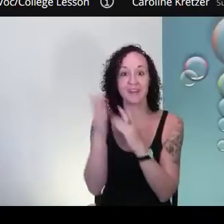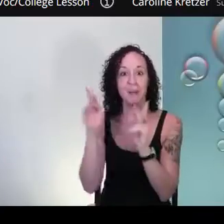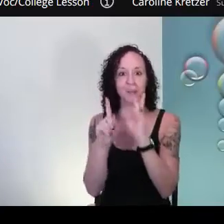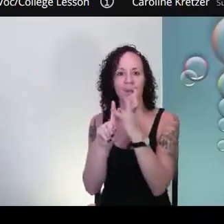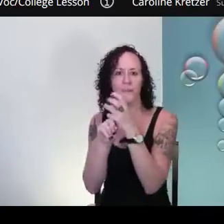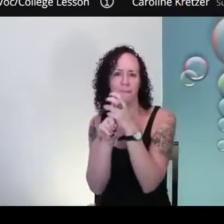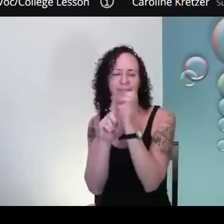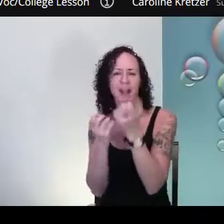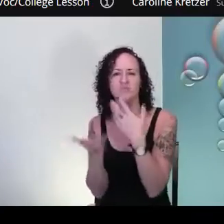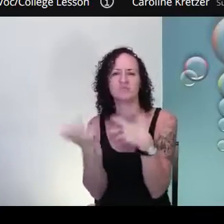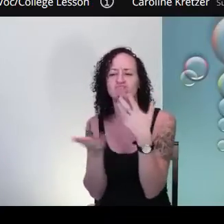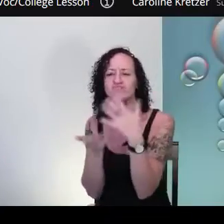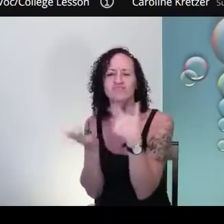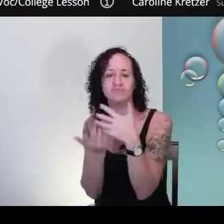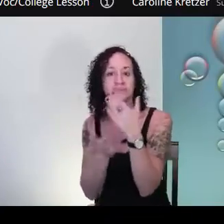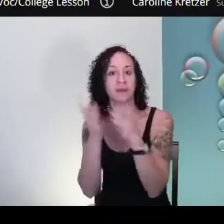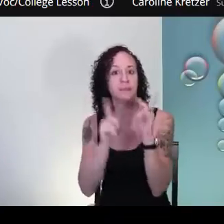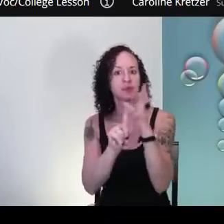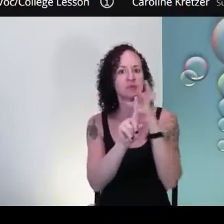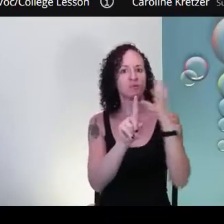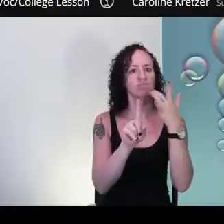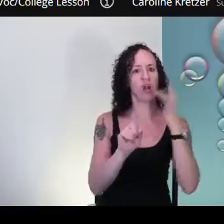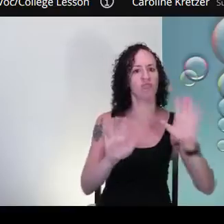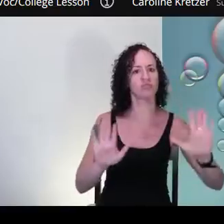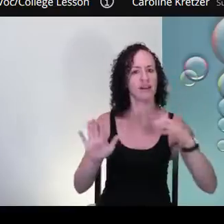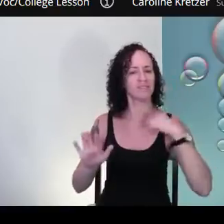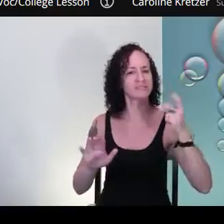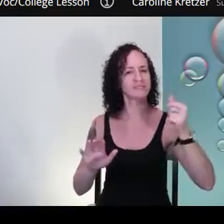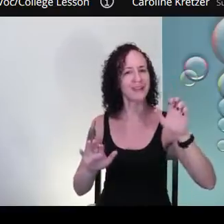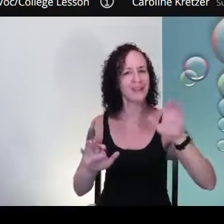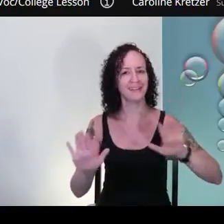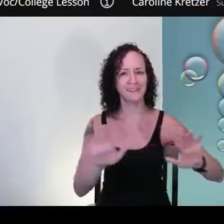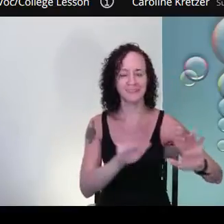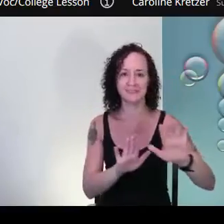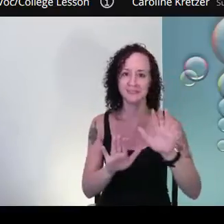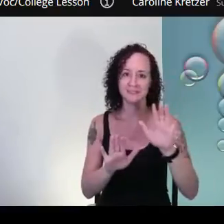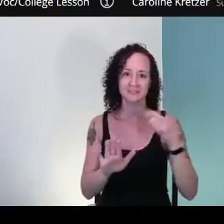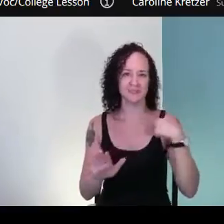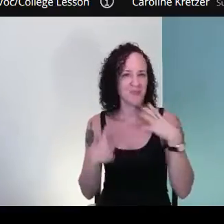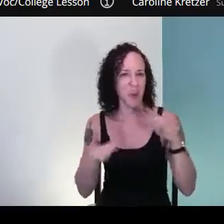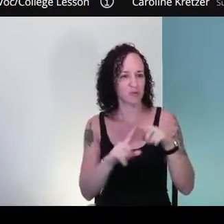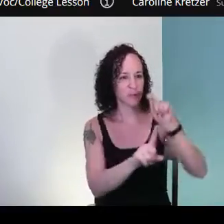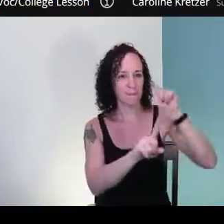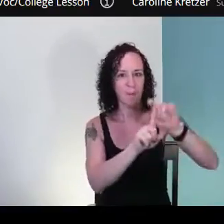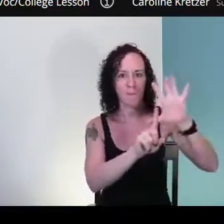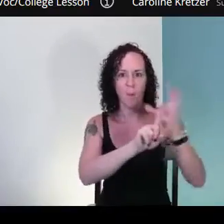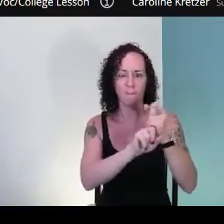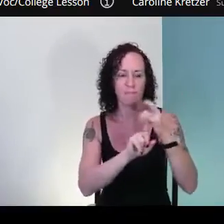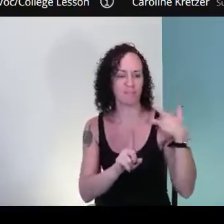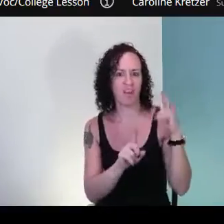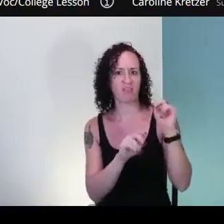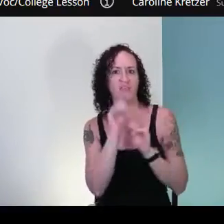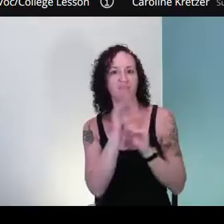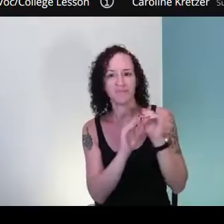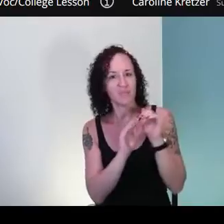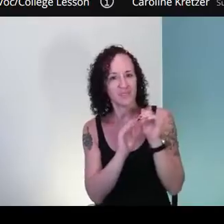It's the idea of boundaries. Each person has their own bubble. Some people have a smaller bubble and don't mind people coming in and close interaction,